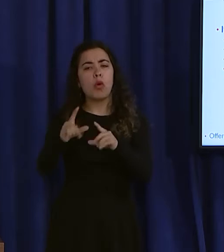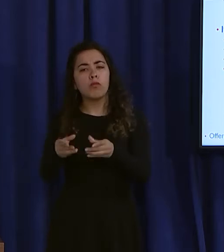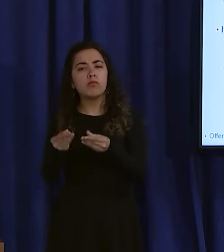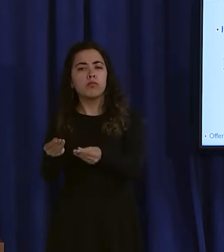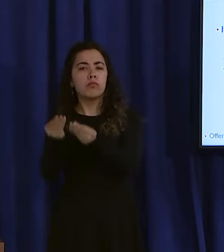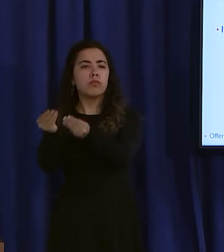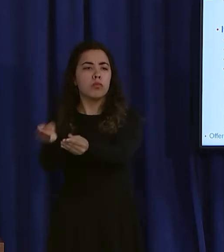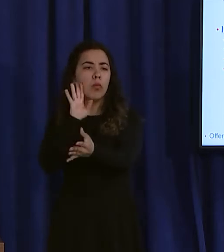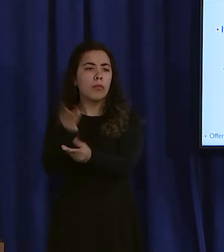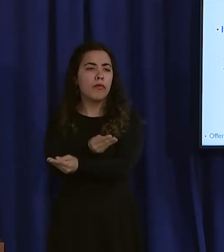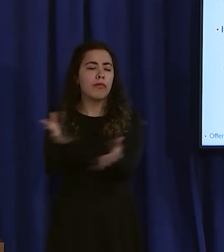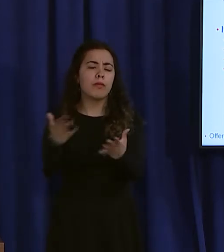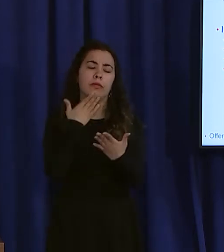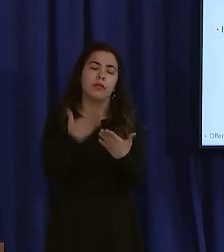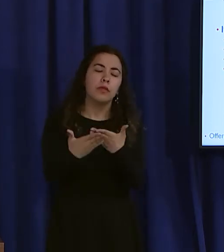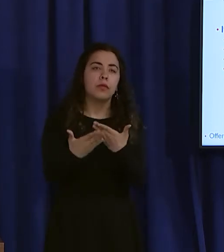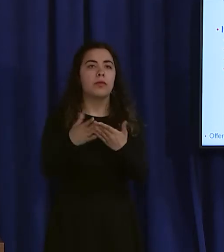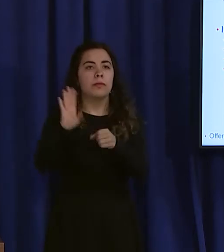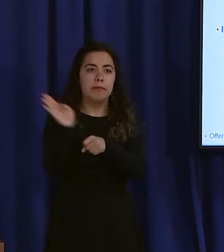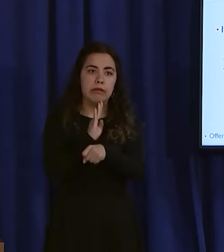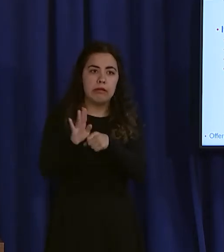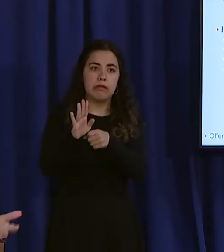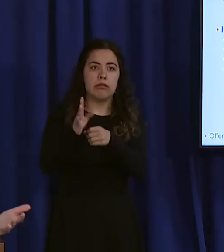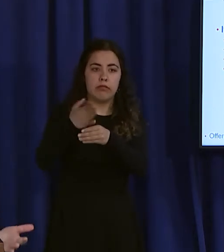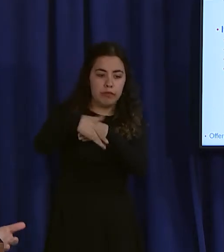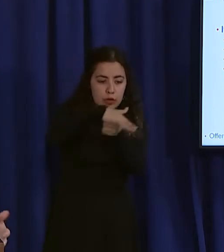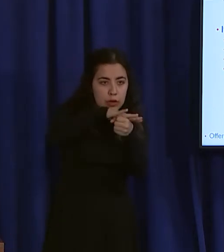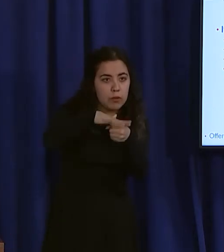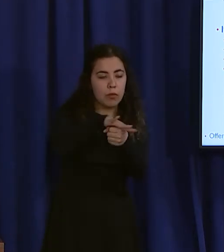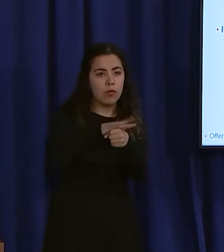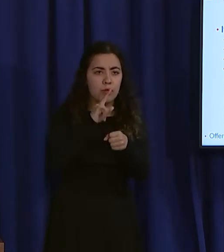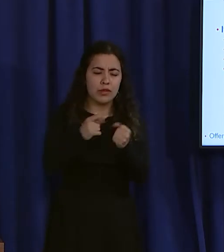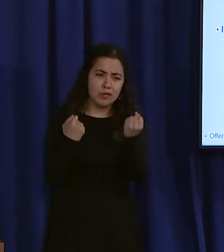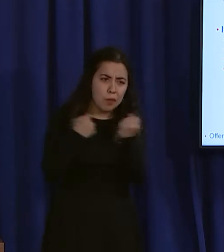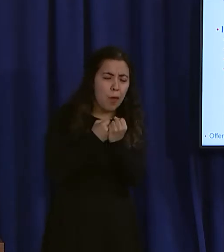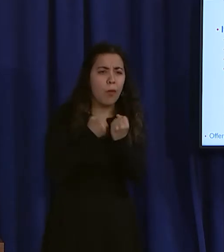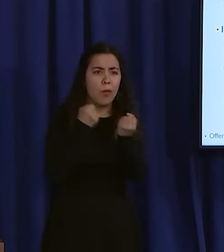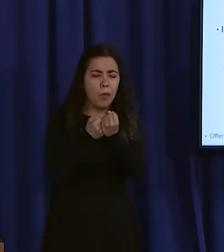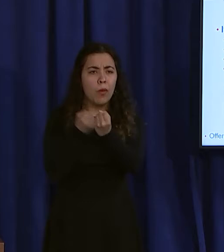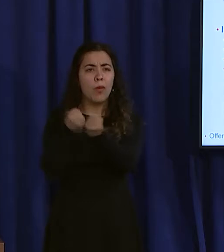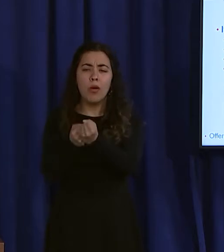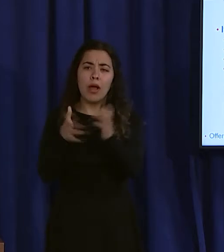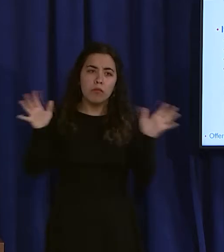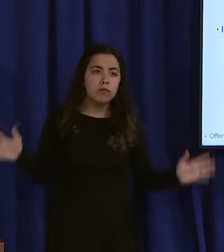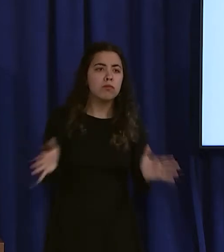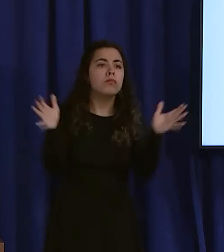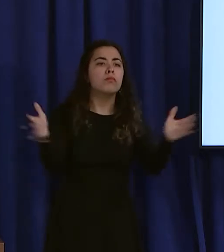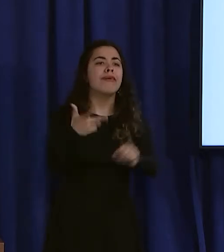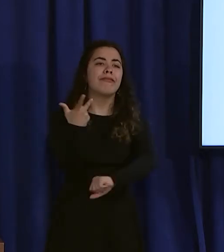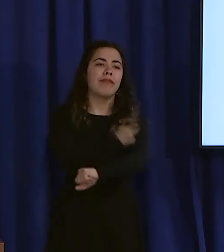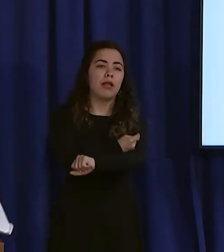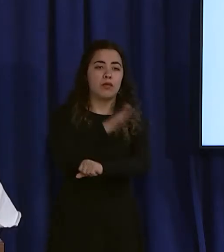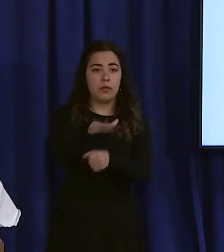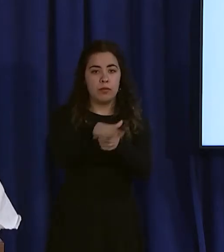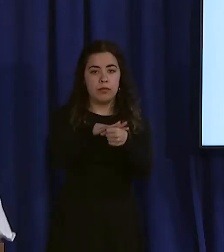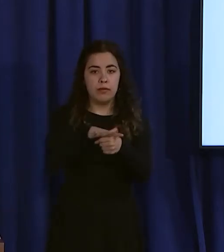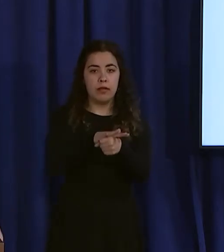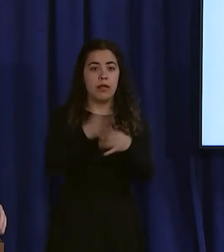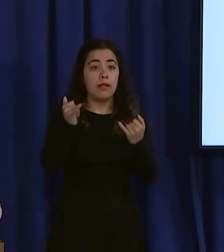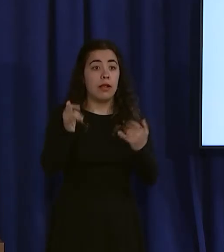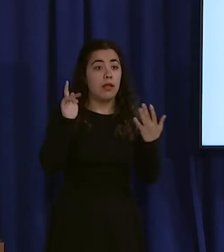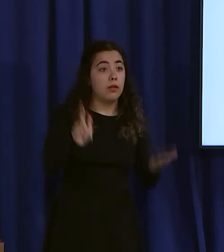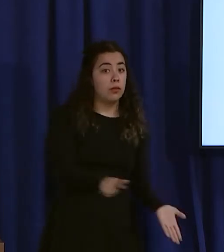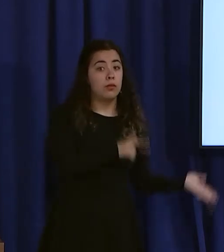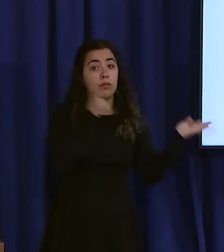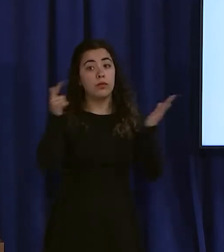neighborhood businesses that have been helping to support and really promote vaccination at their sites. And with that, I will